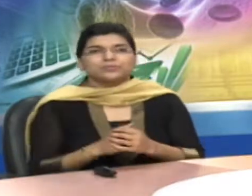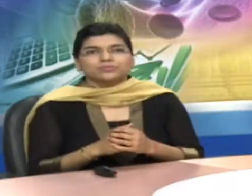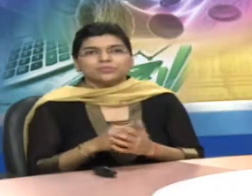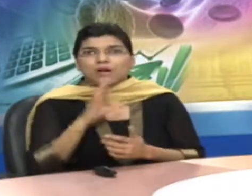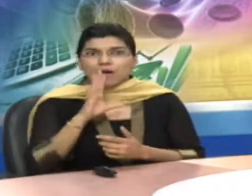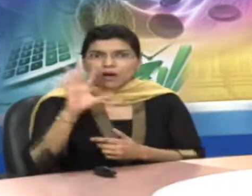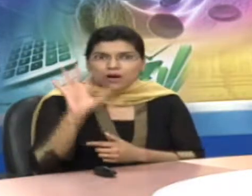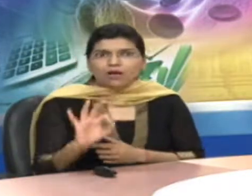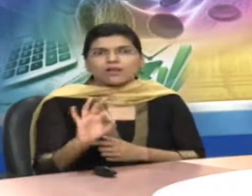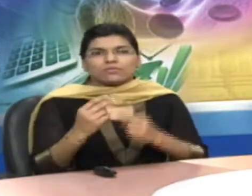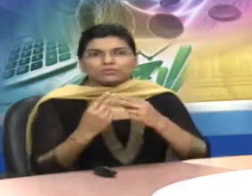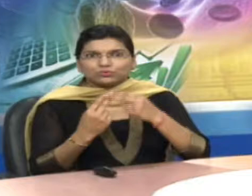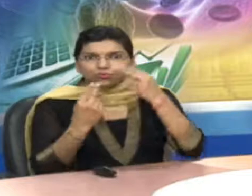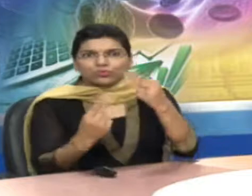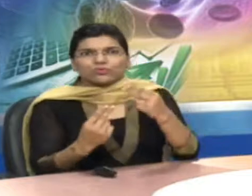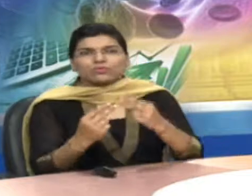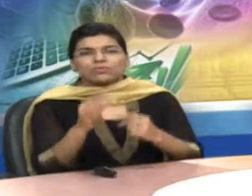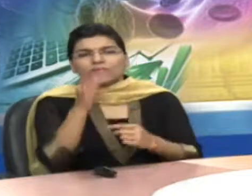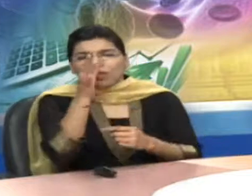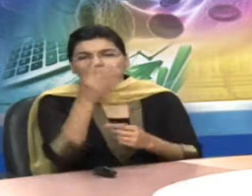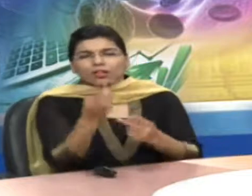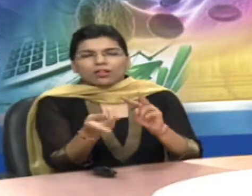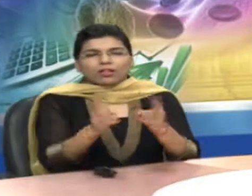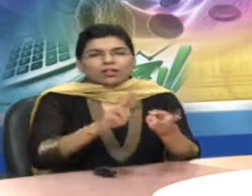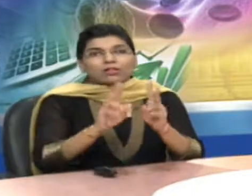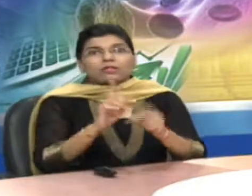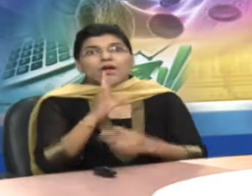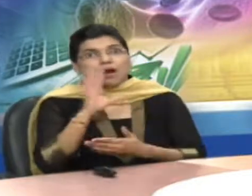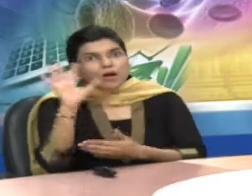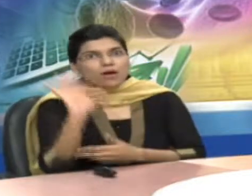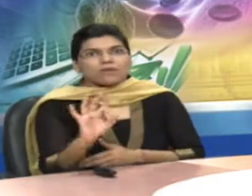12th word, assure.